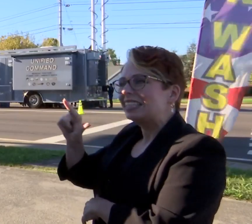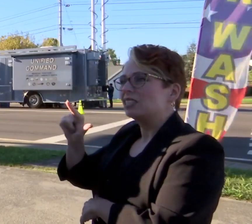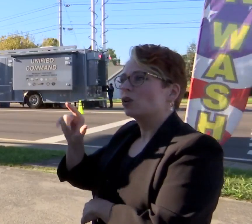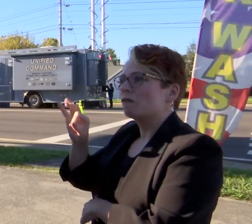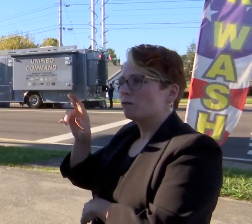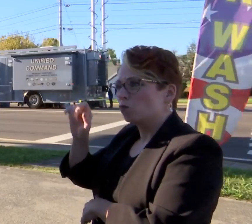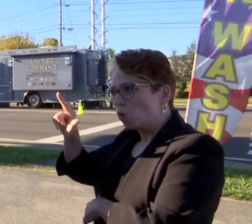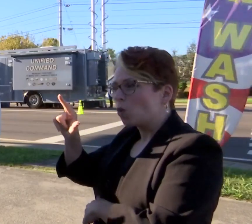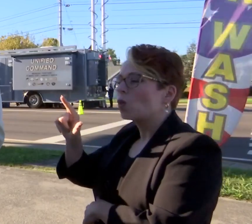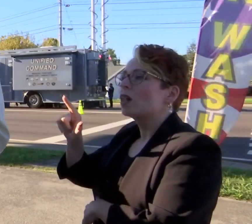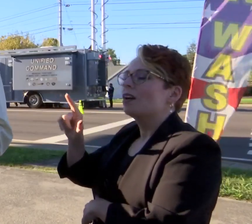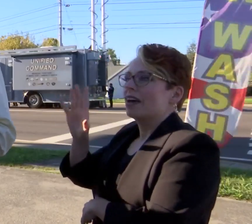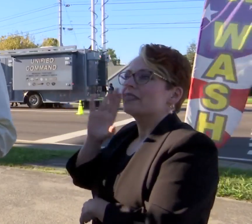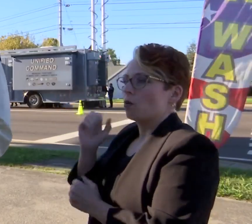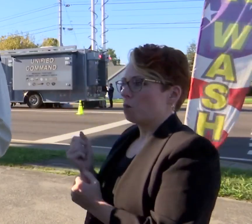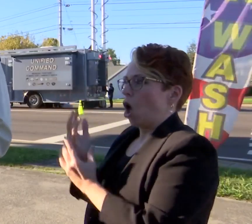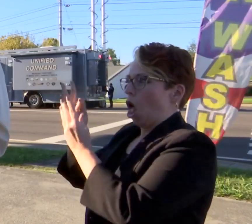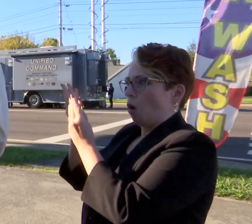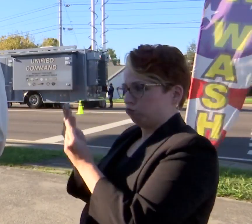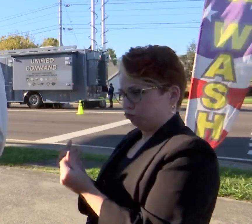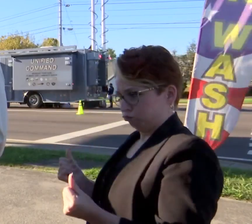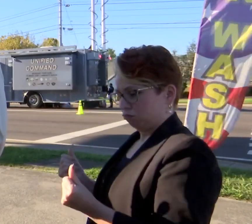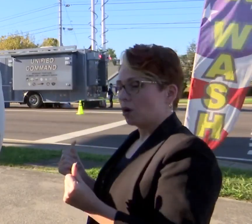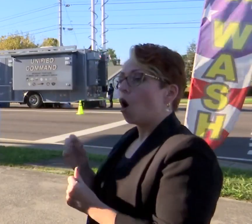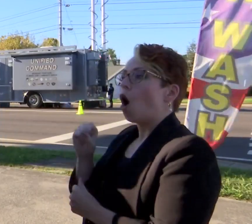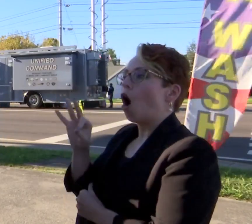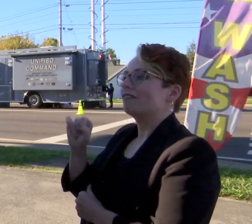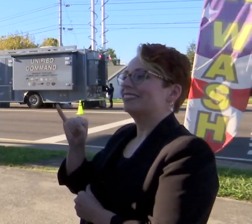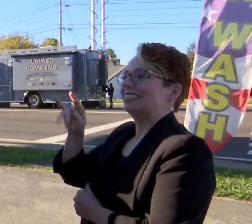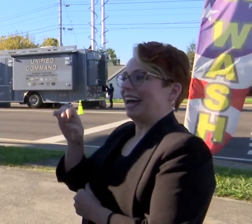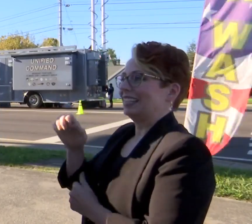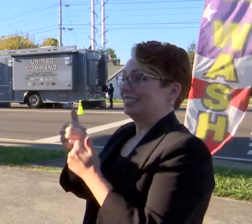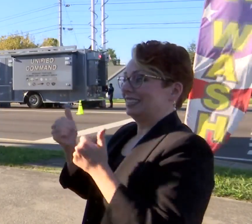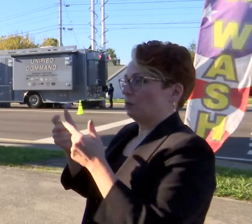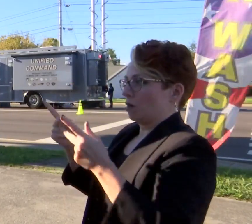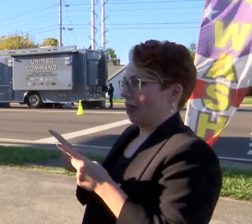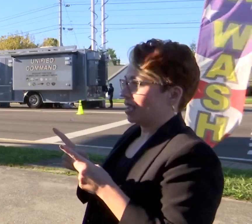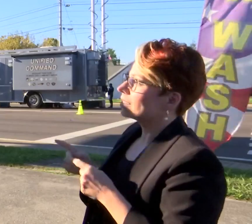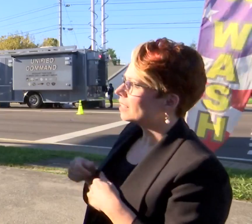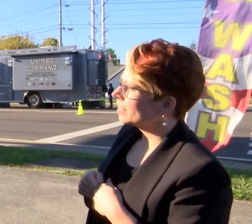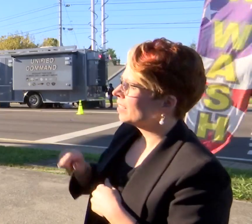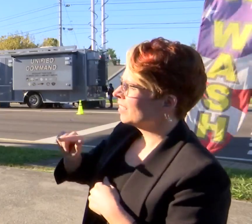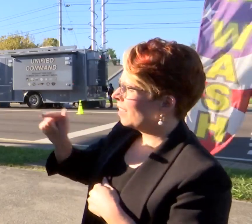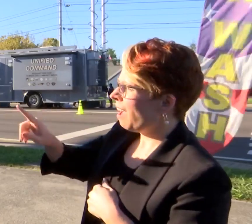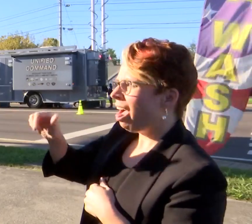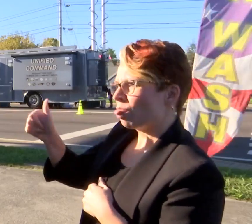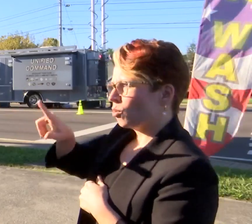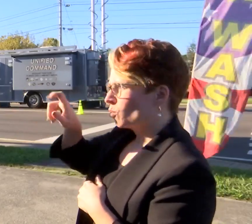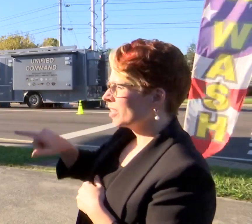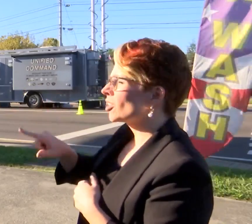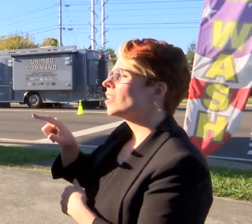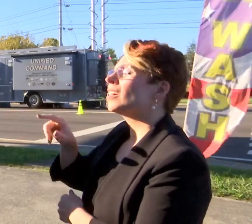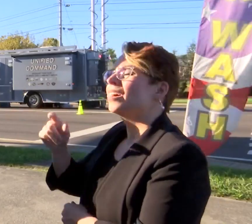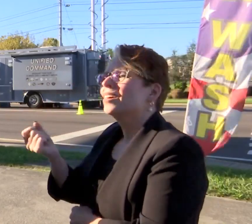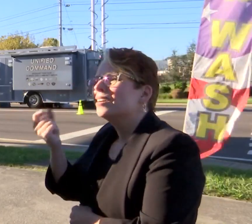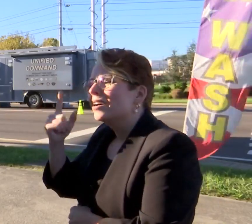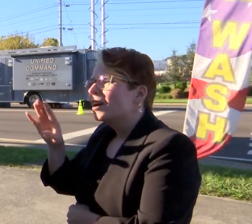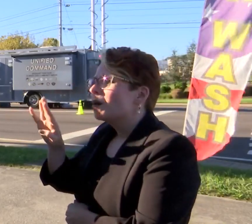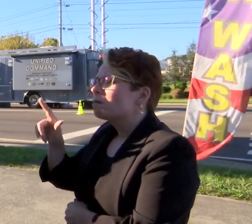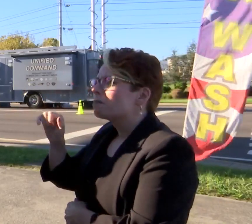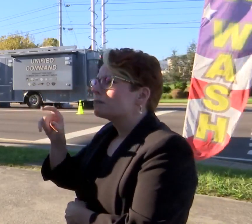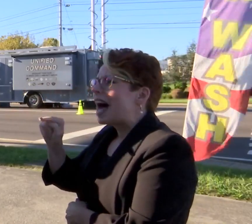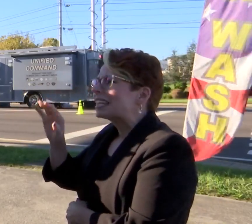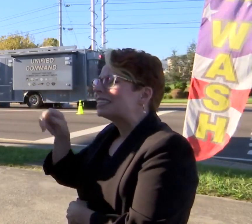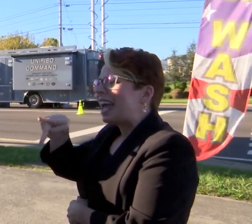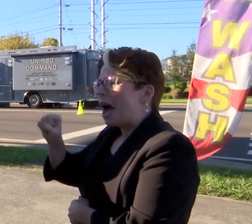those separately off-site along with the commercial grade explosives. Do blast caps require a different method of